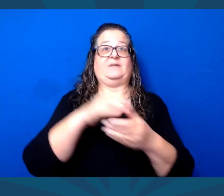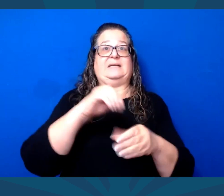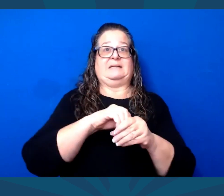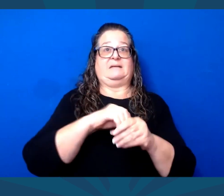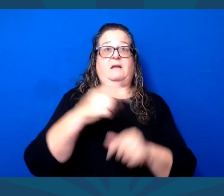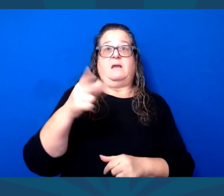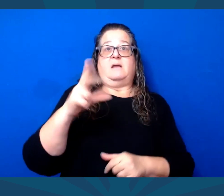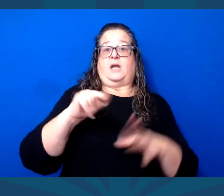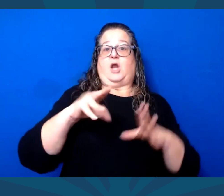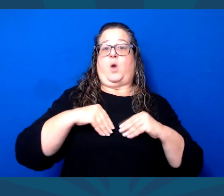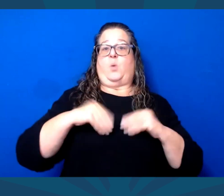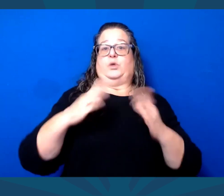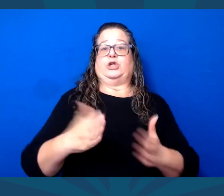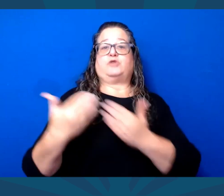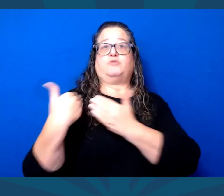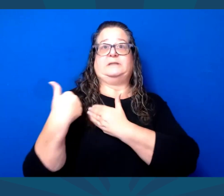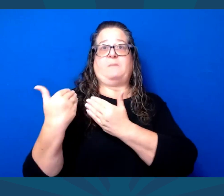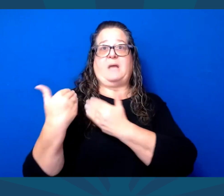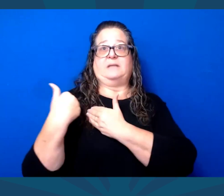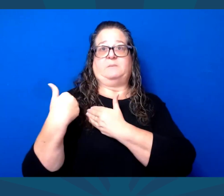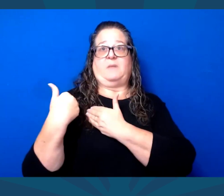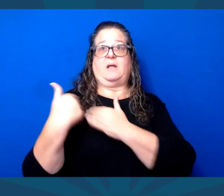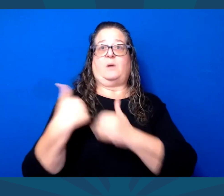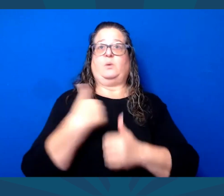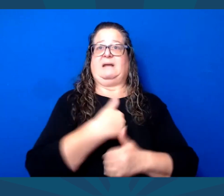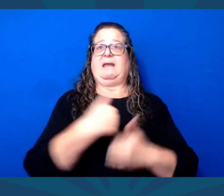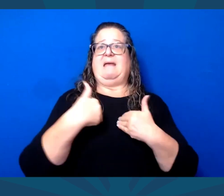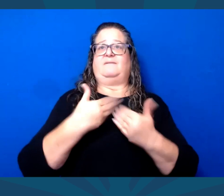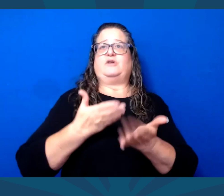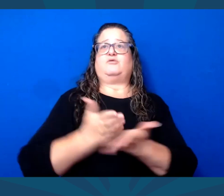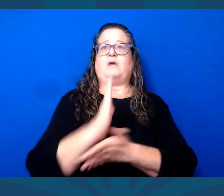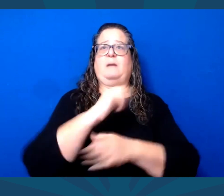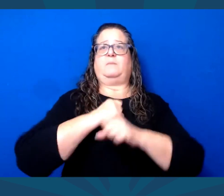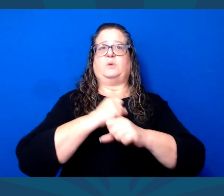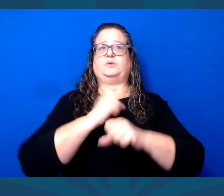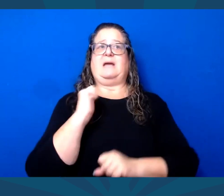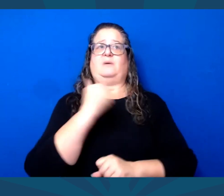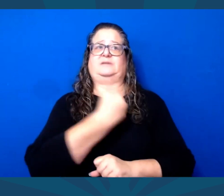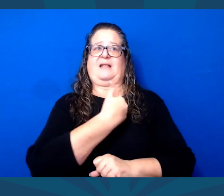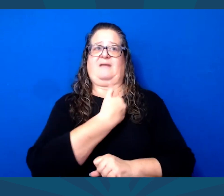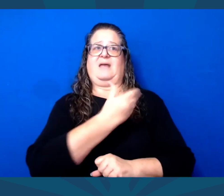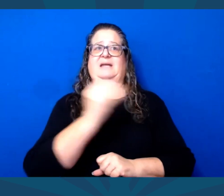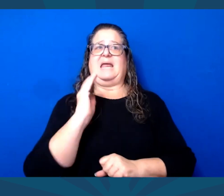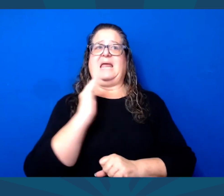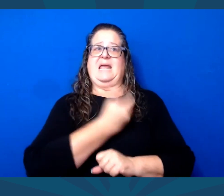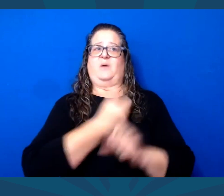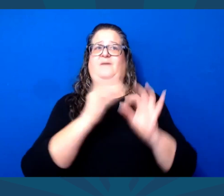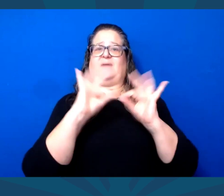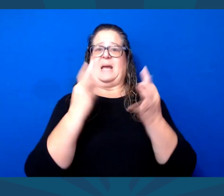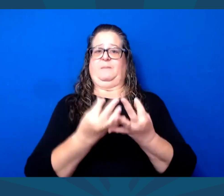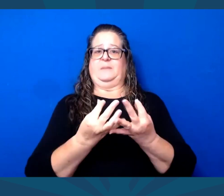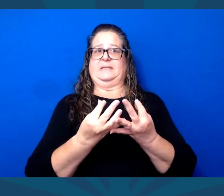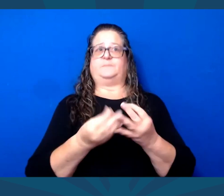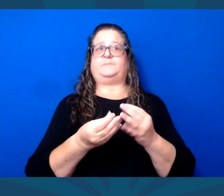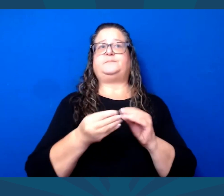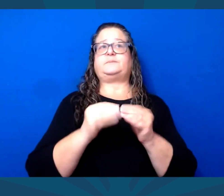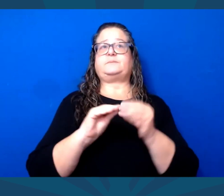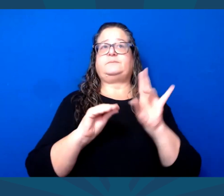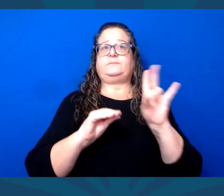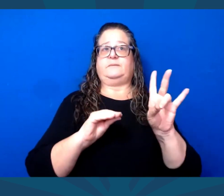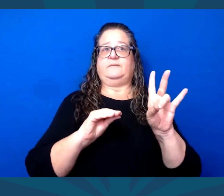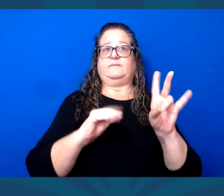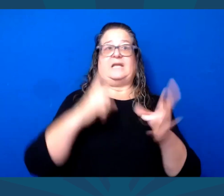LGBTQ discrimination to ensure equal treatment for all our citizens. 6, I believe in responsible